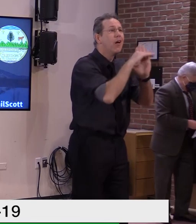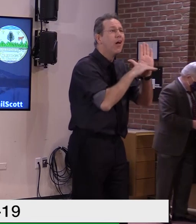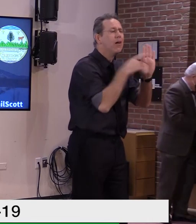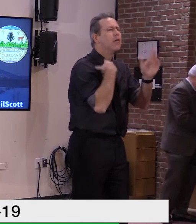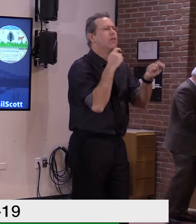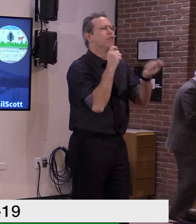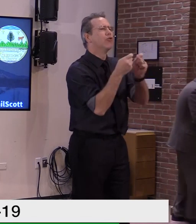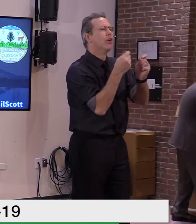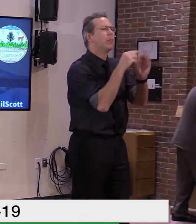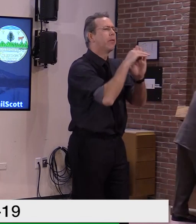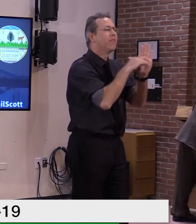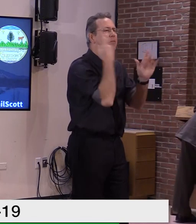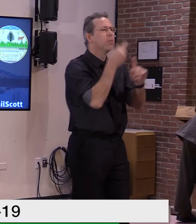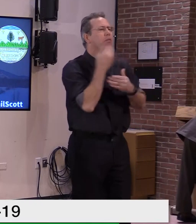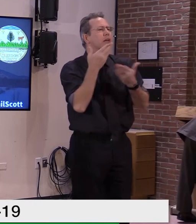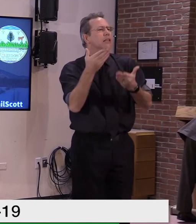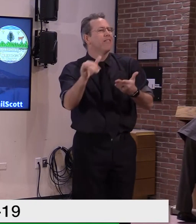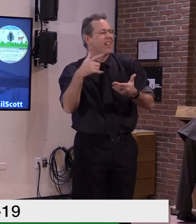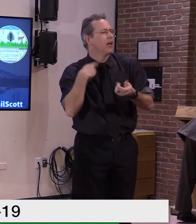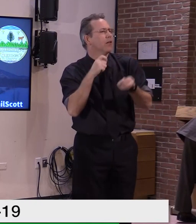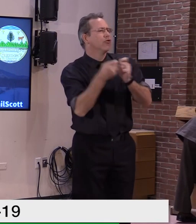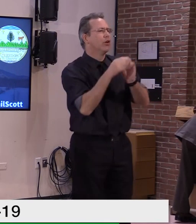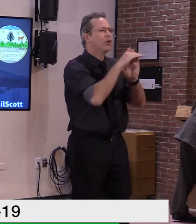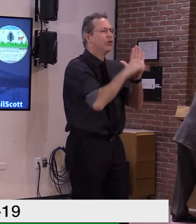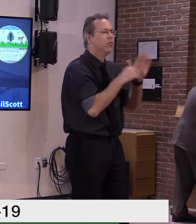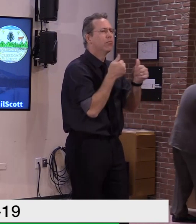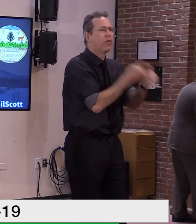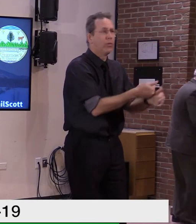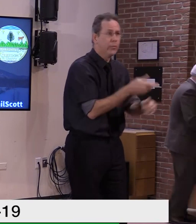ahead a few months at our longer-term recovery.